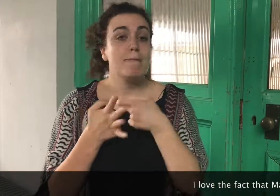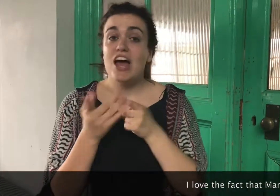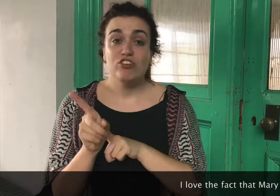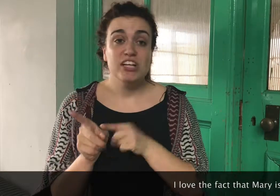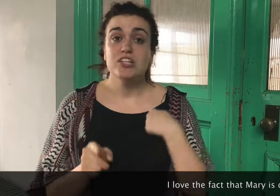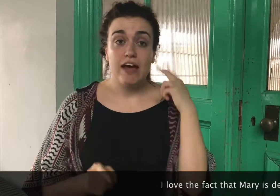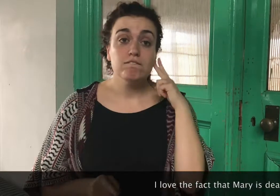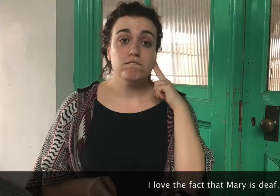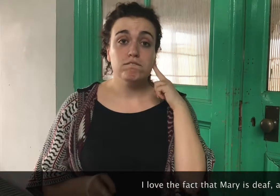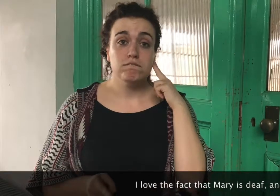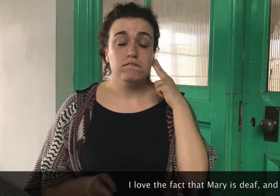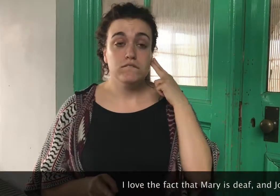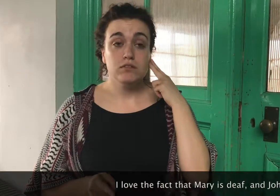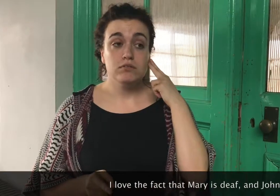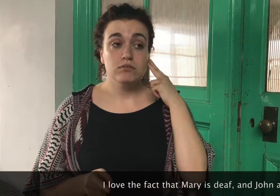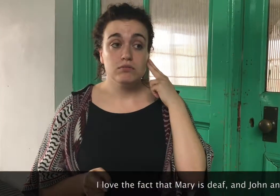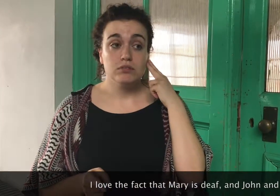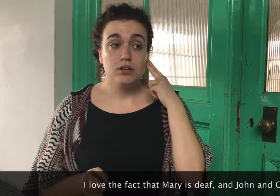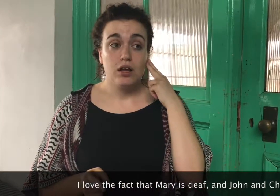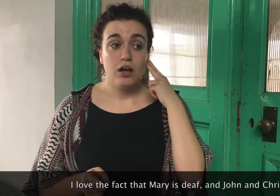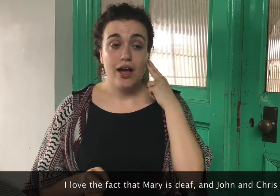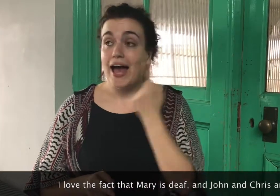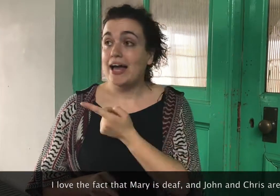I love the fact that Miri is deaf.